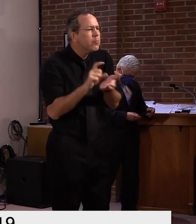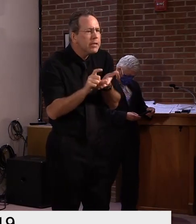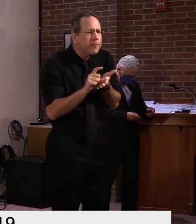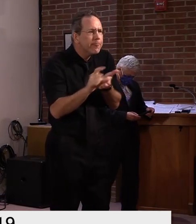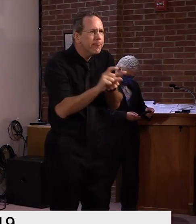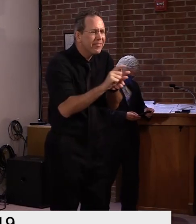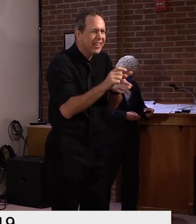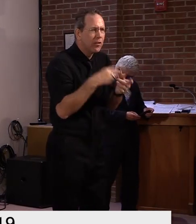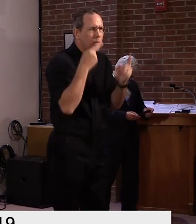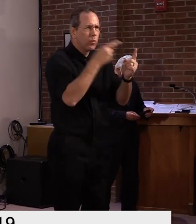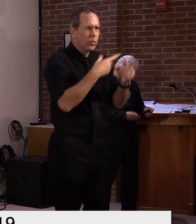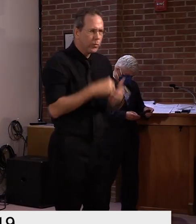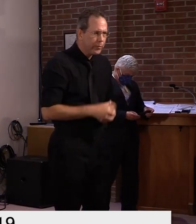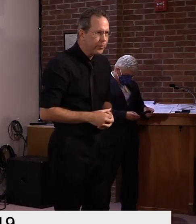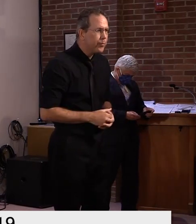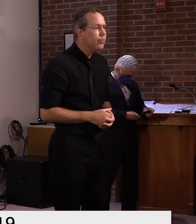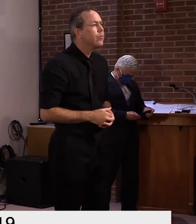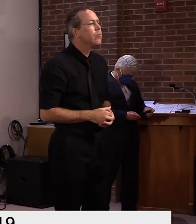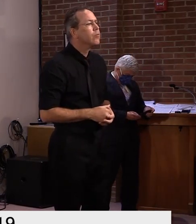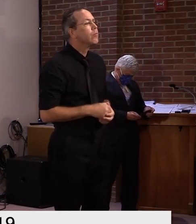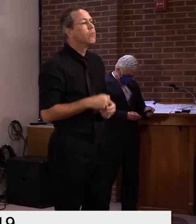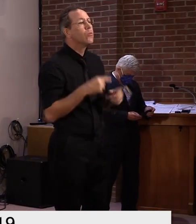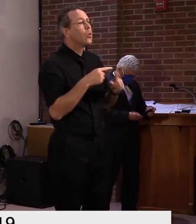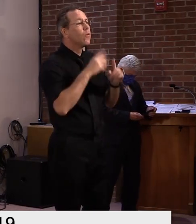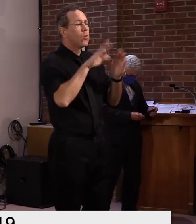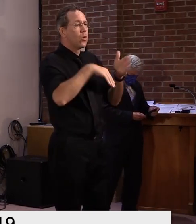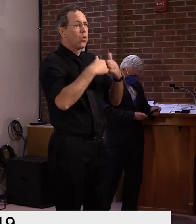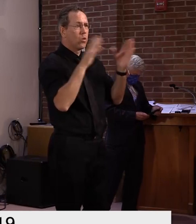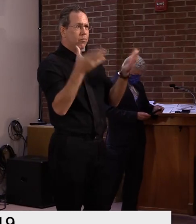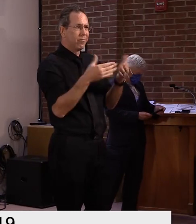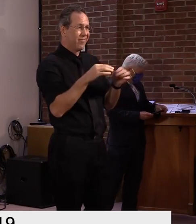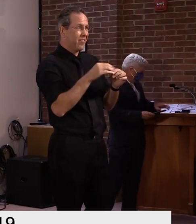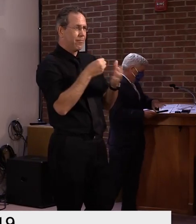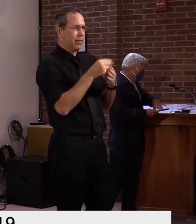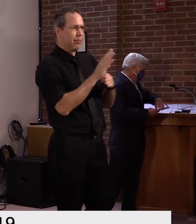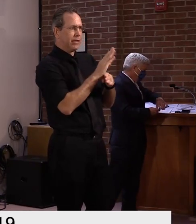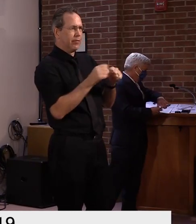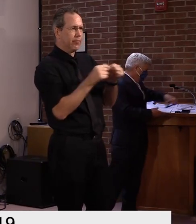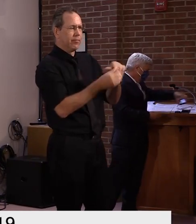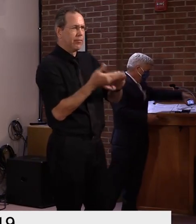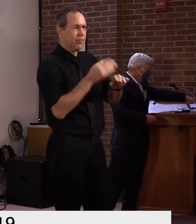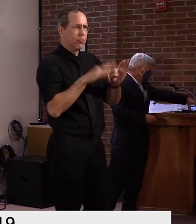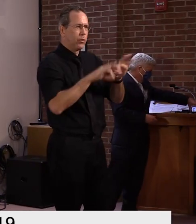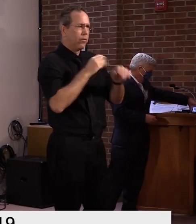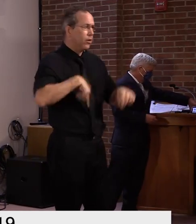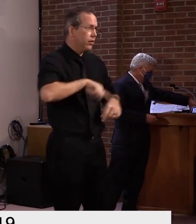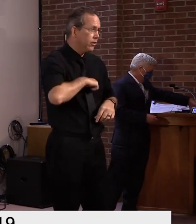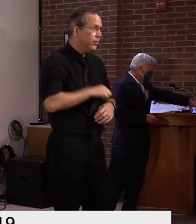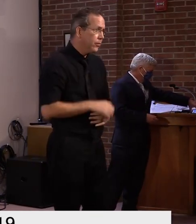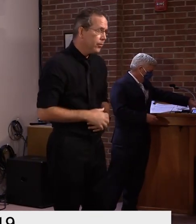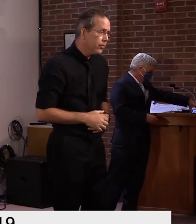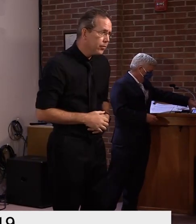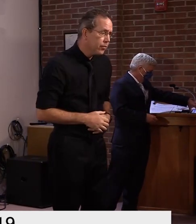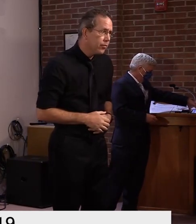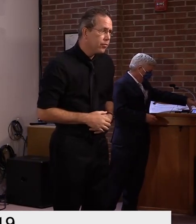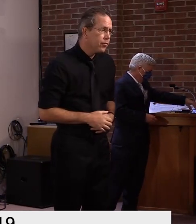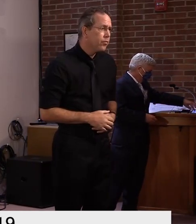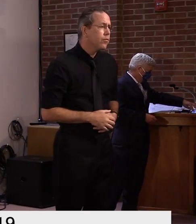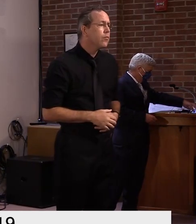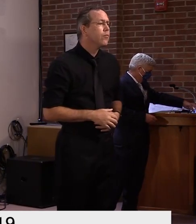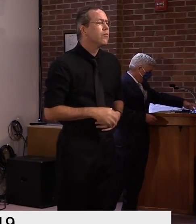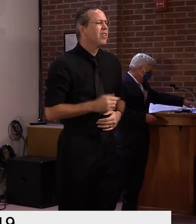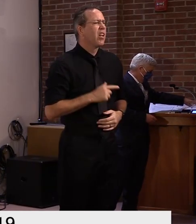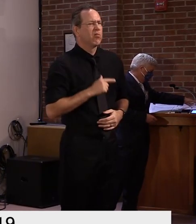most important issue for all of us collectively to focus on right now. With that, I'll turn it over to